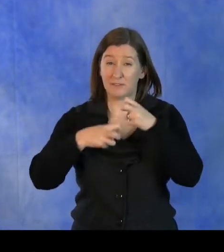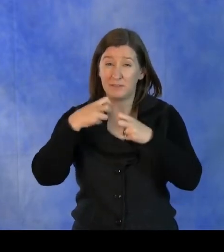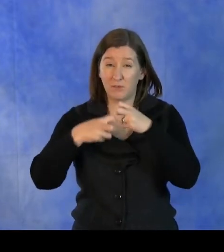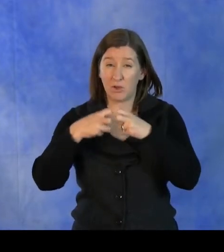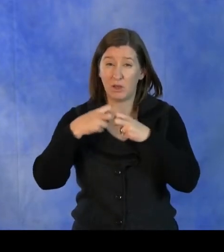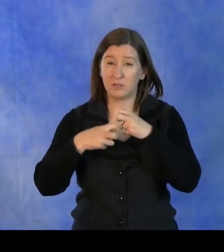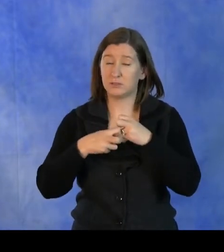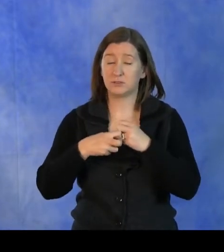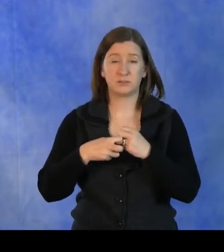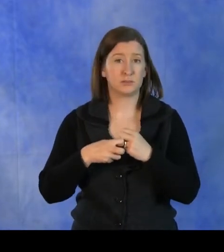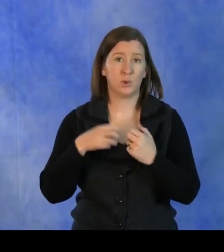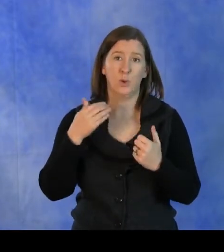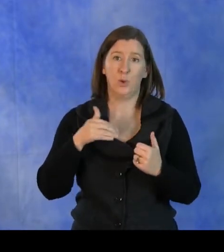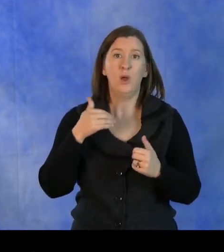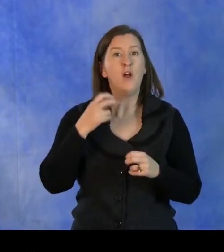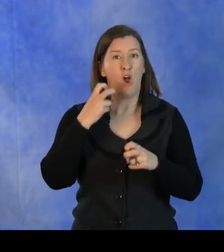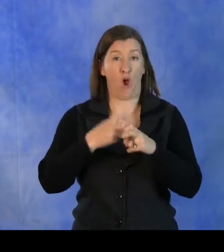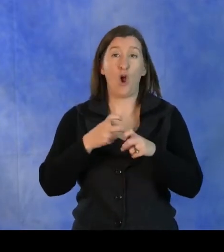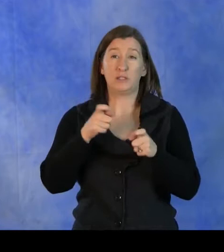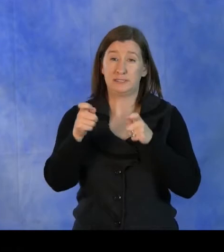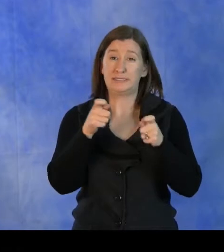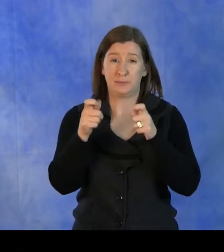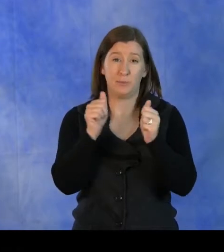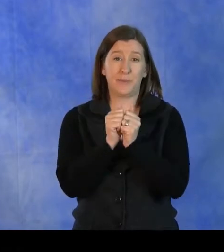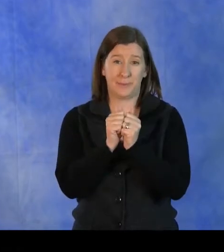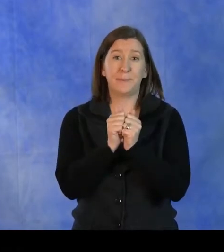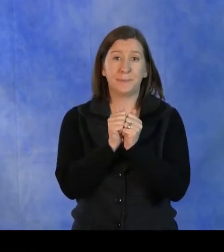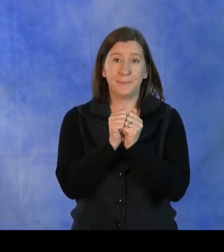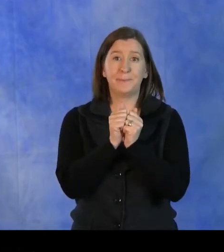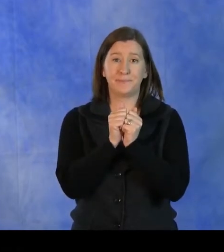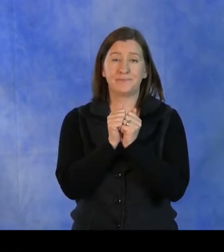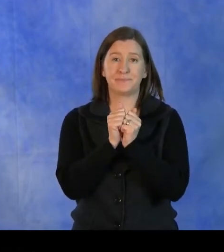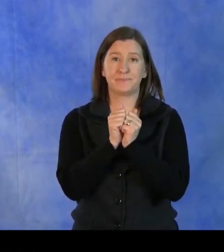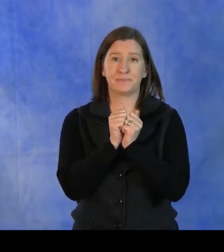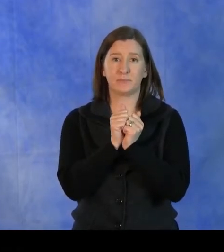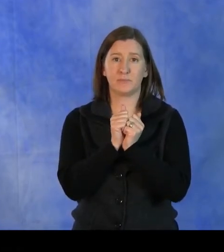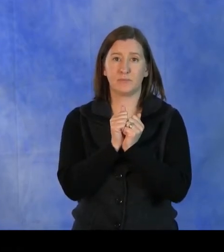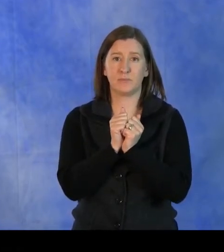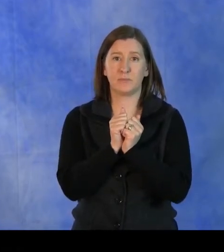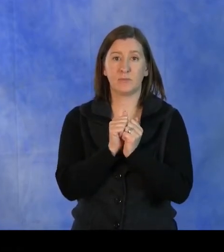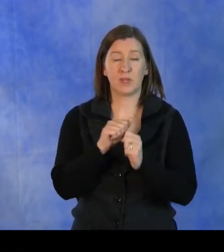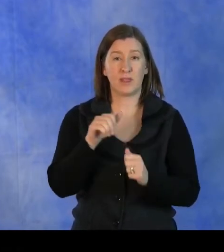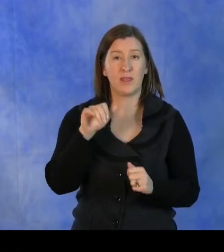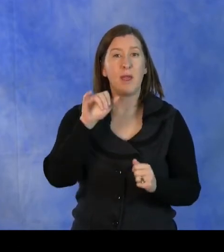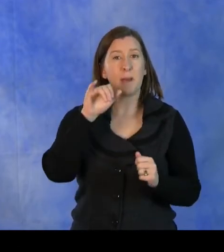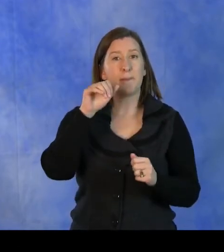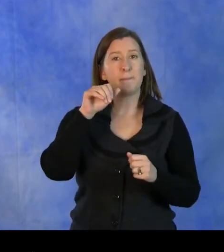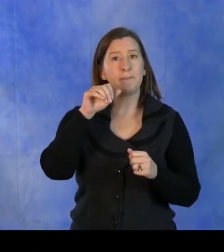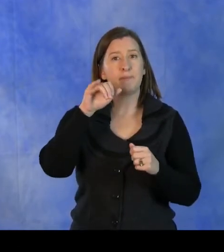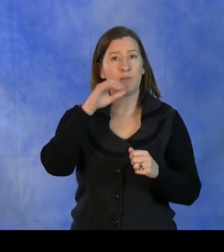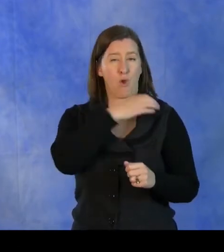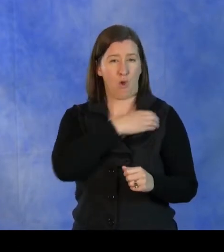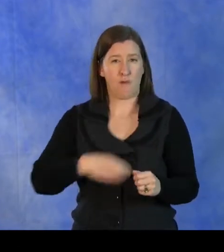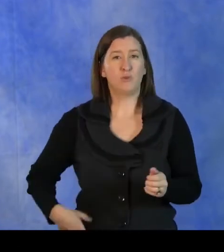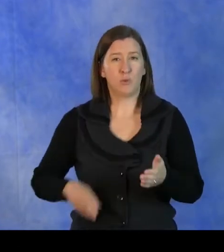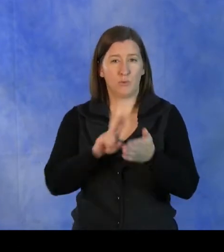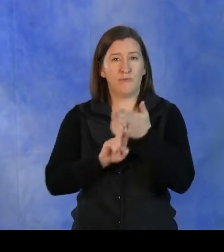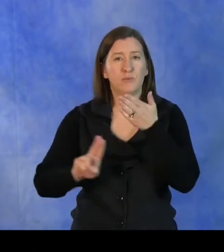Teachers say many times that the EF problem children are hard to deal with.